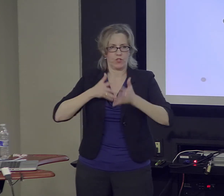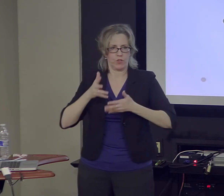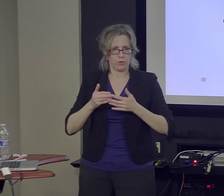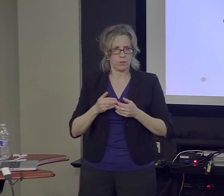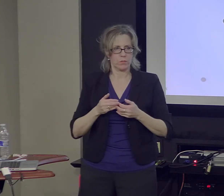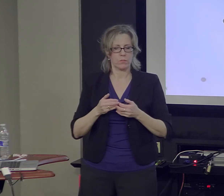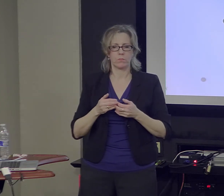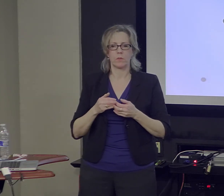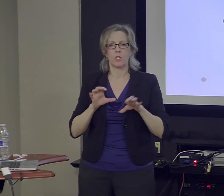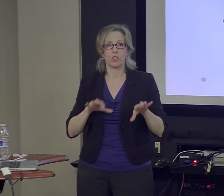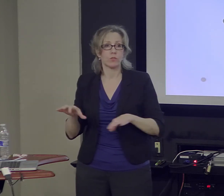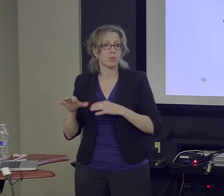I'm annotating for gestures,